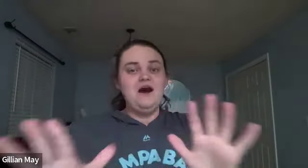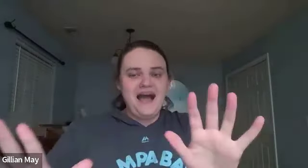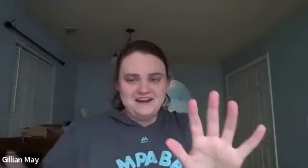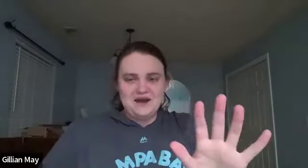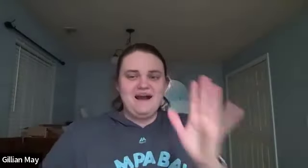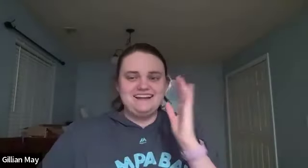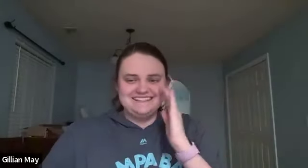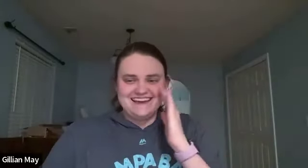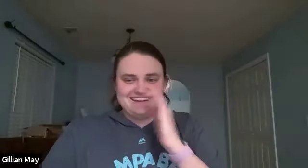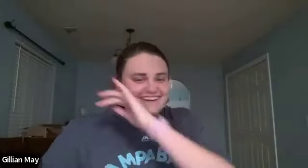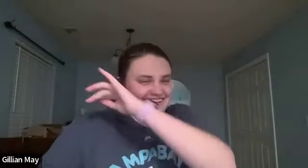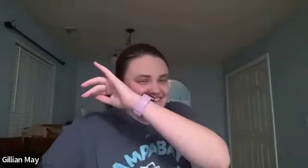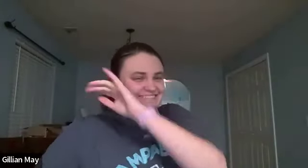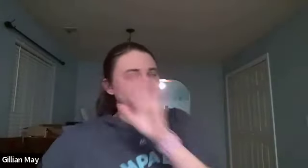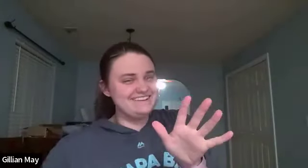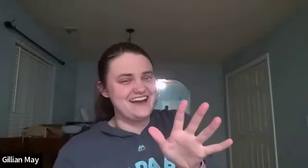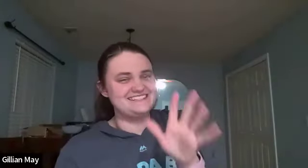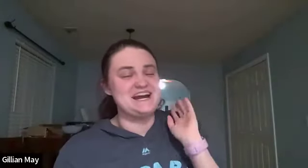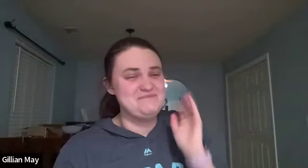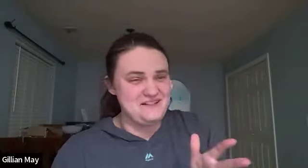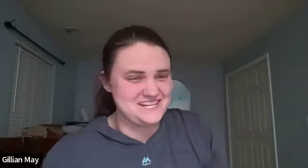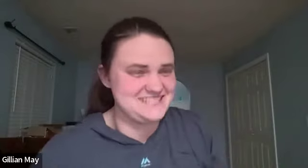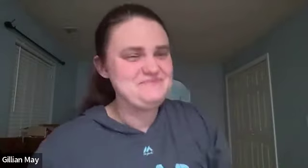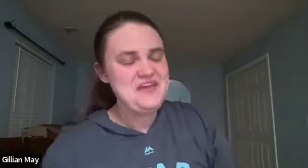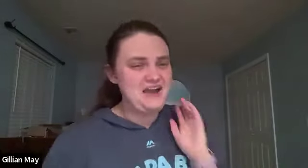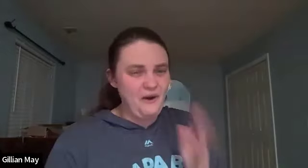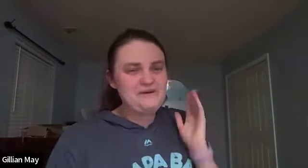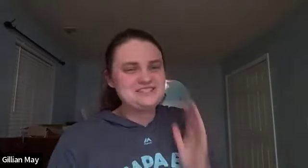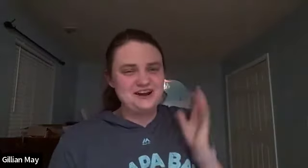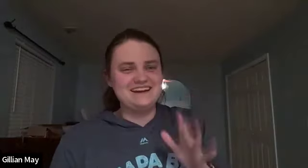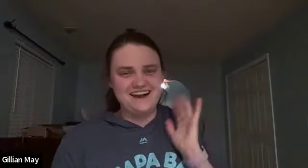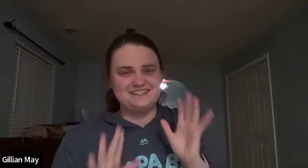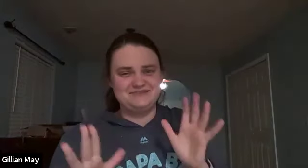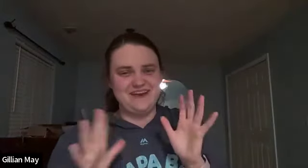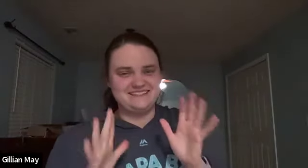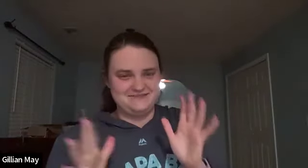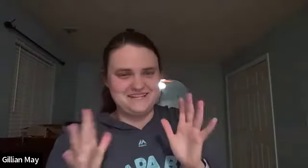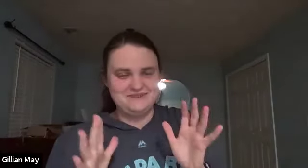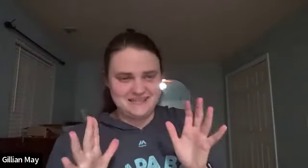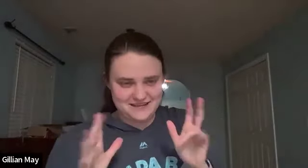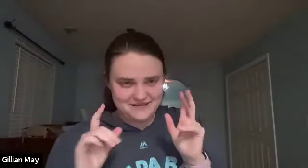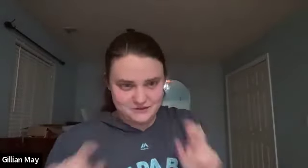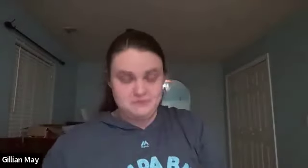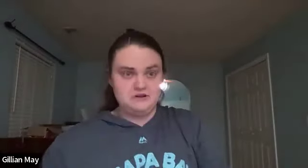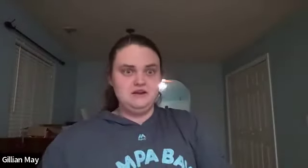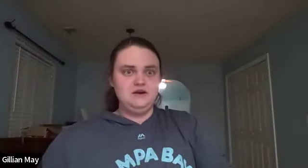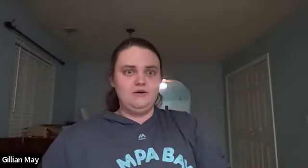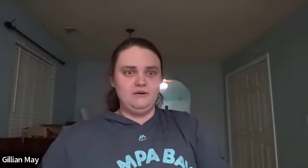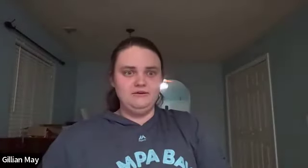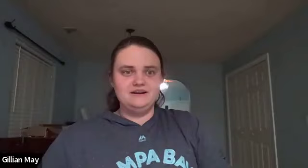I know I did that really fast and I apologize. I always try to not do it fast every time because every time I do it, people are like, oh, I'm